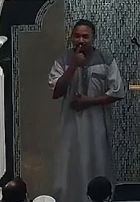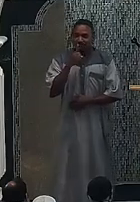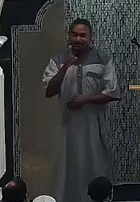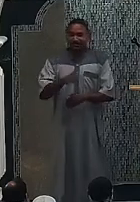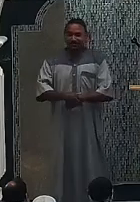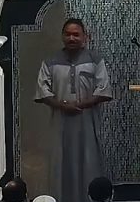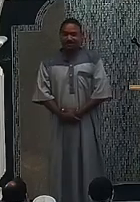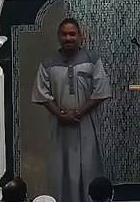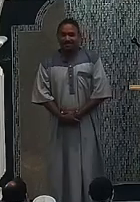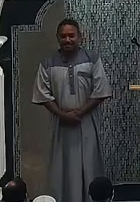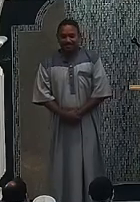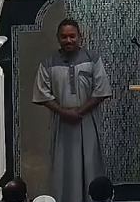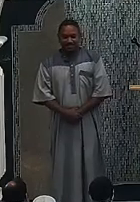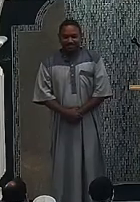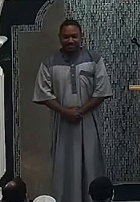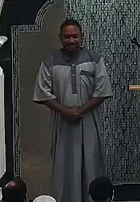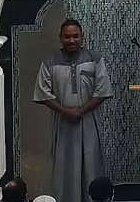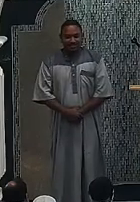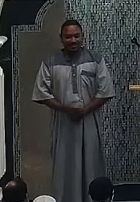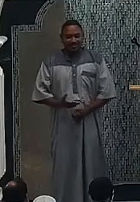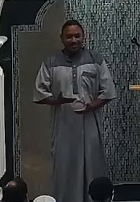It's still a bit difficult